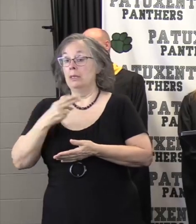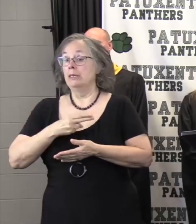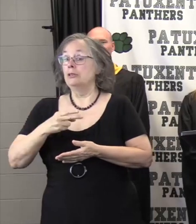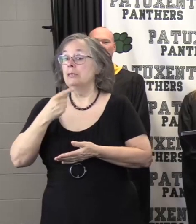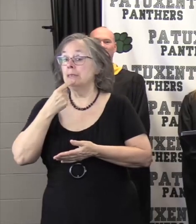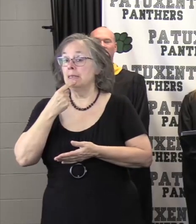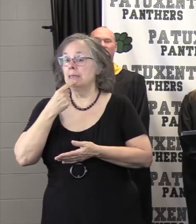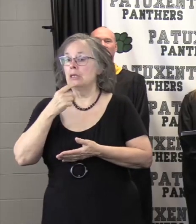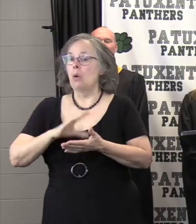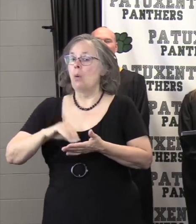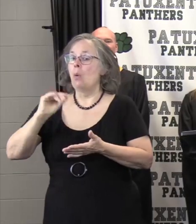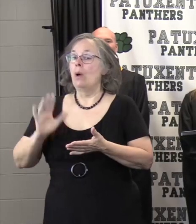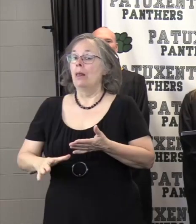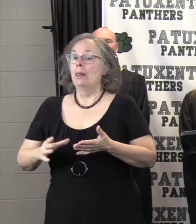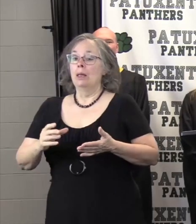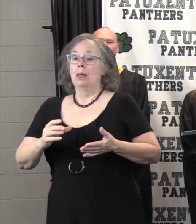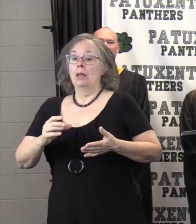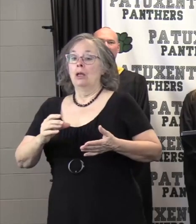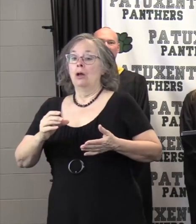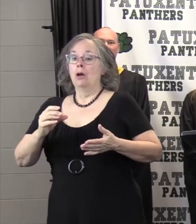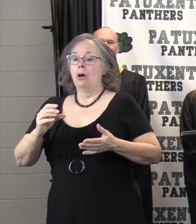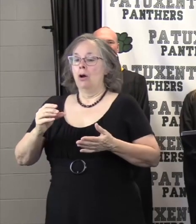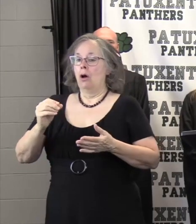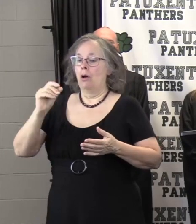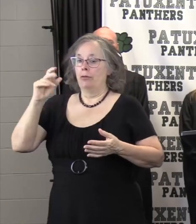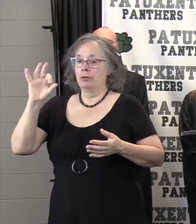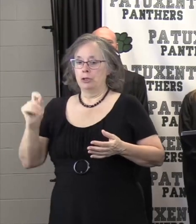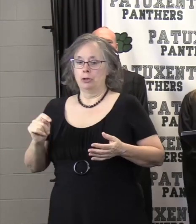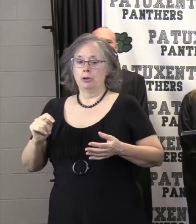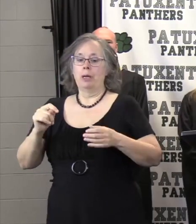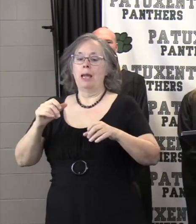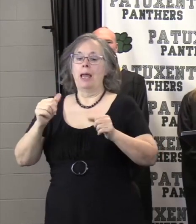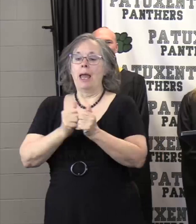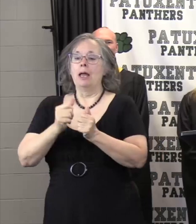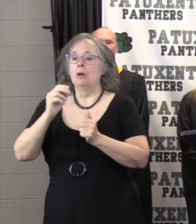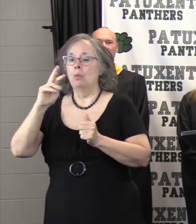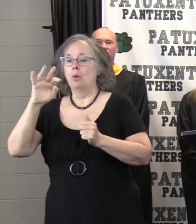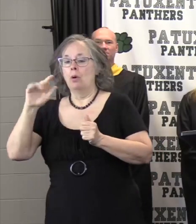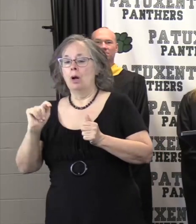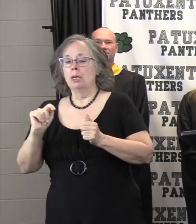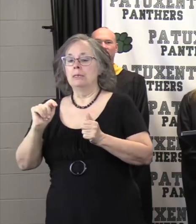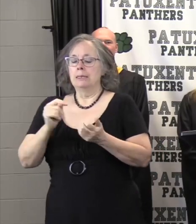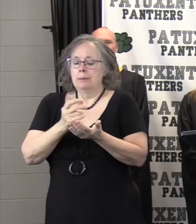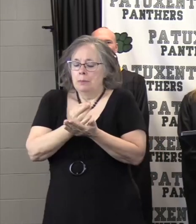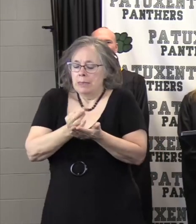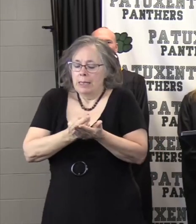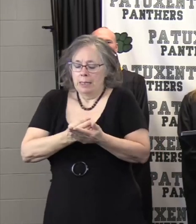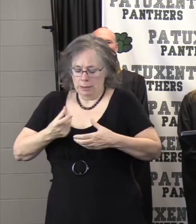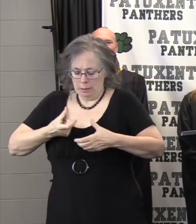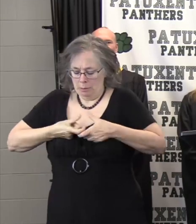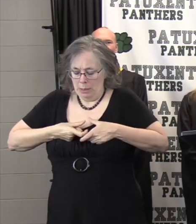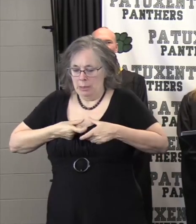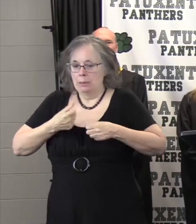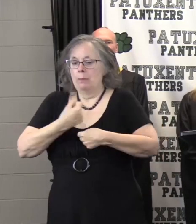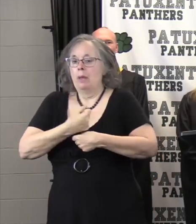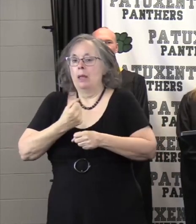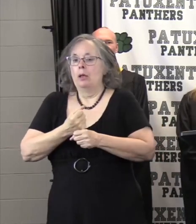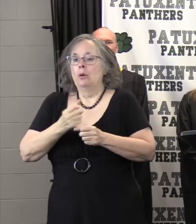wealthy U.S. military officer had bronze medallions made with his flying squadron insignia stamped on